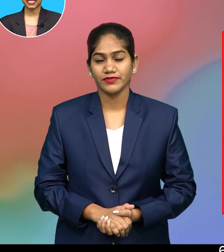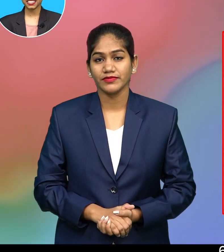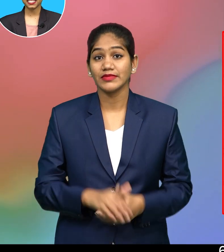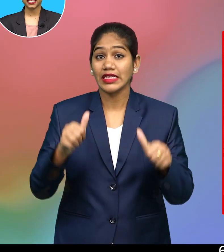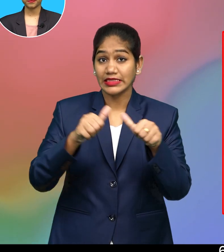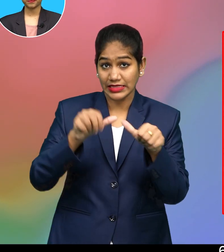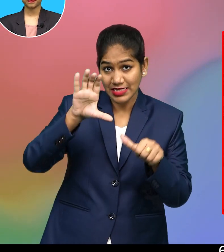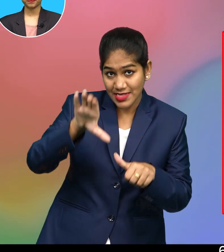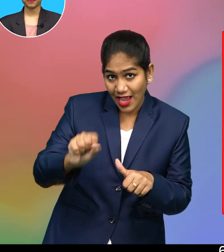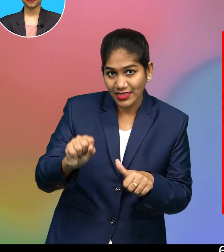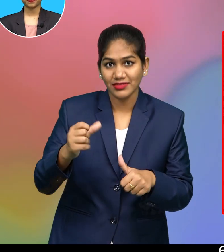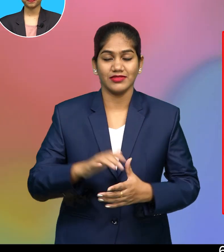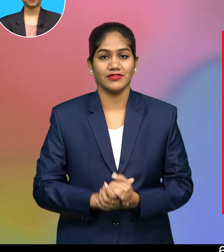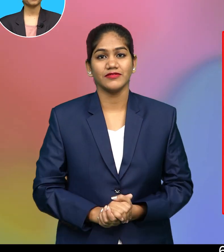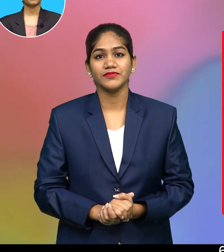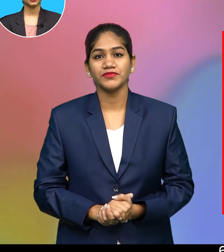Access.